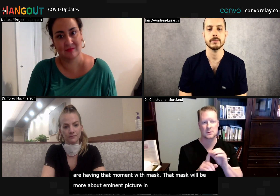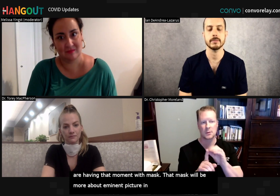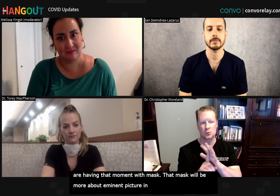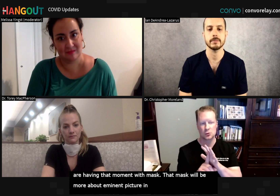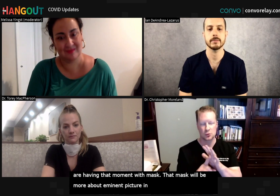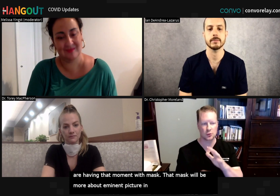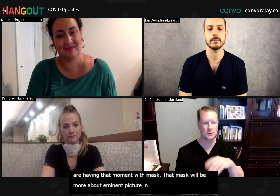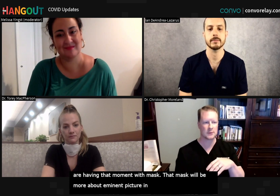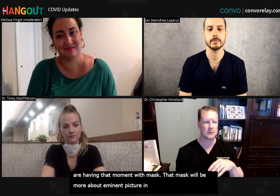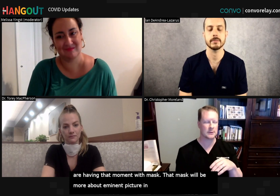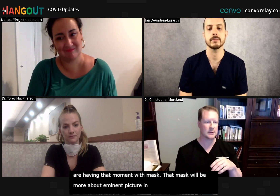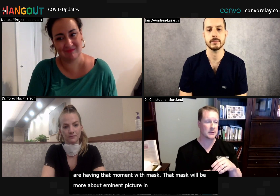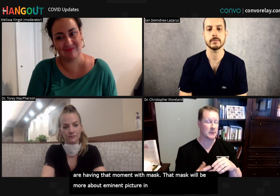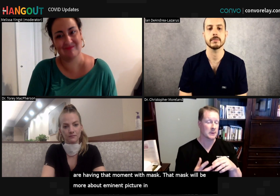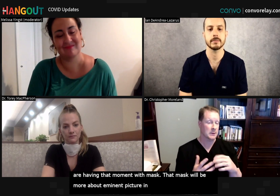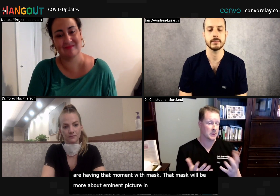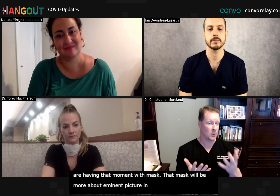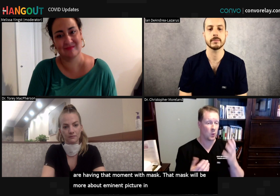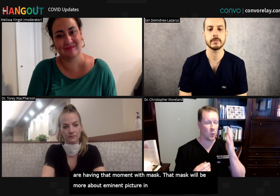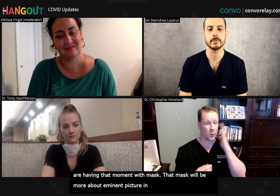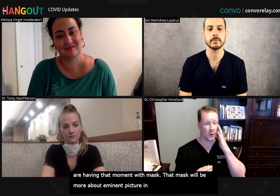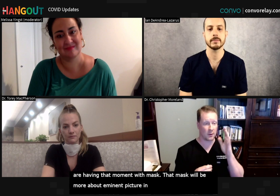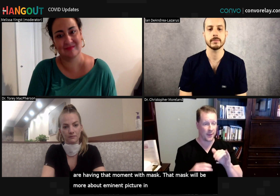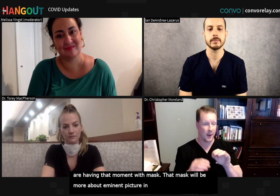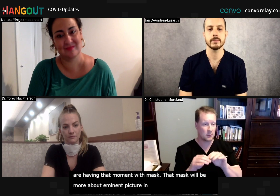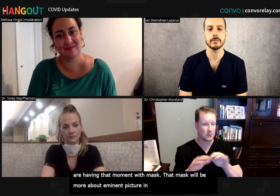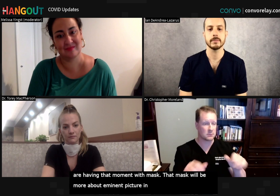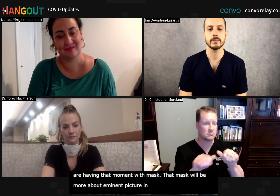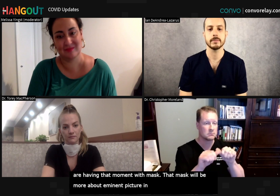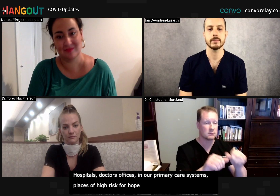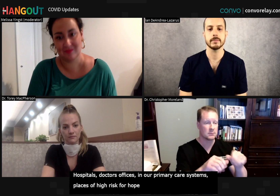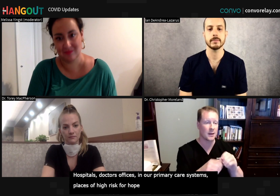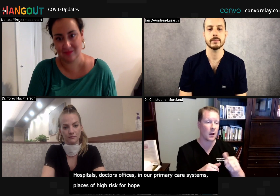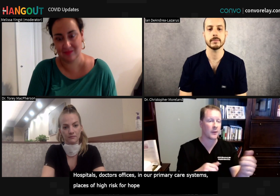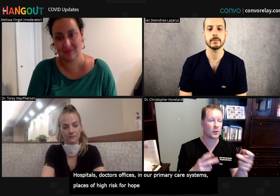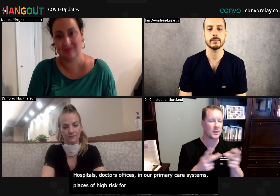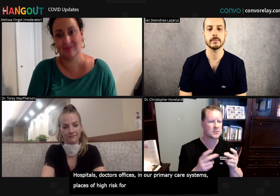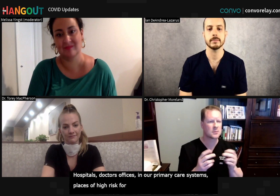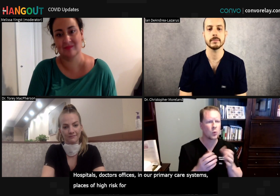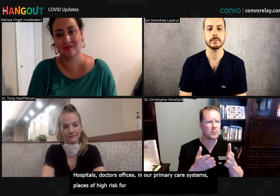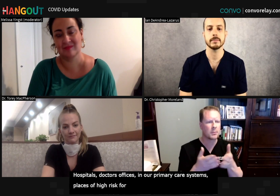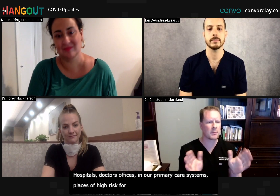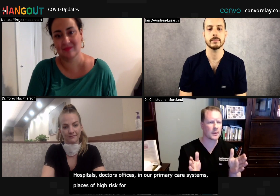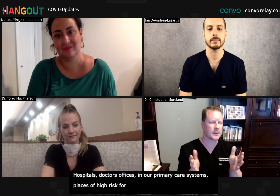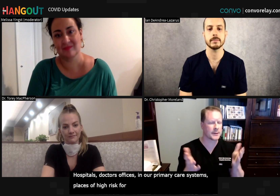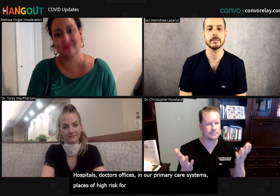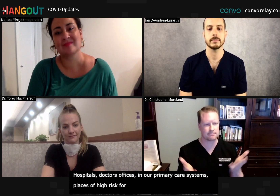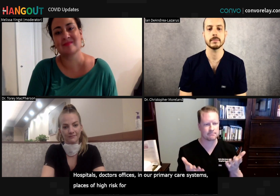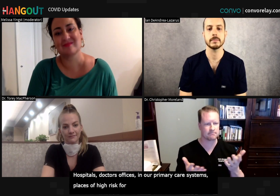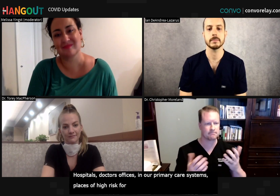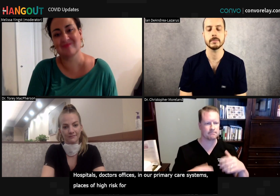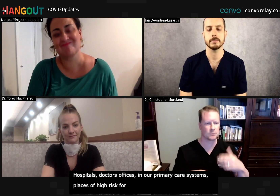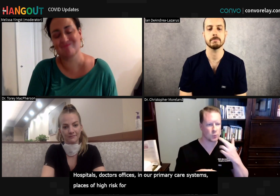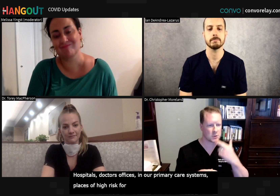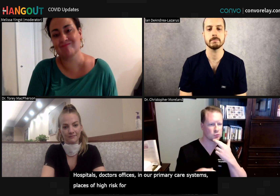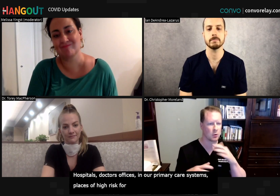high risk for COVID transmission. I do think that may continue out there in public in